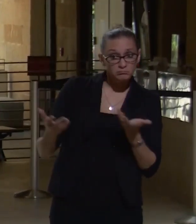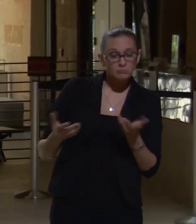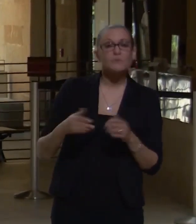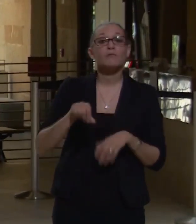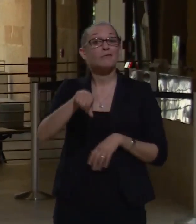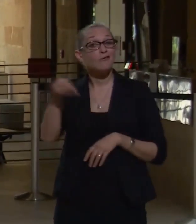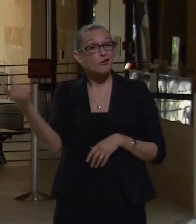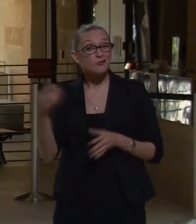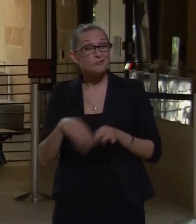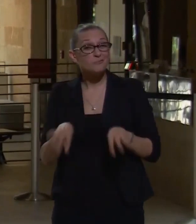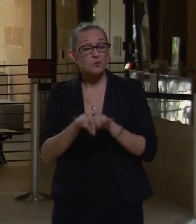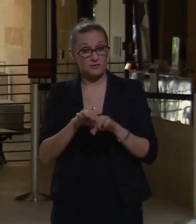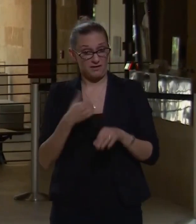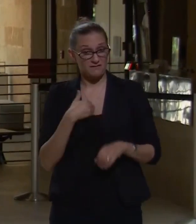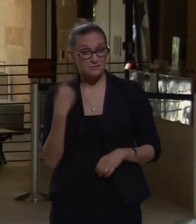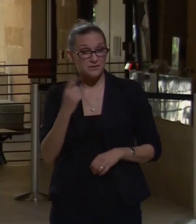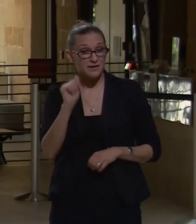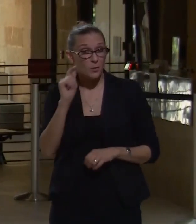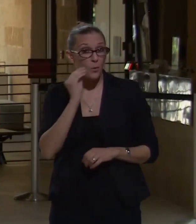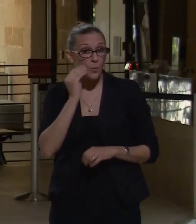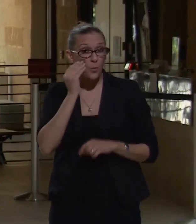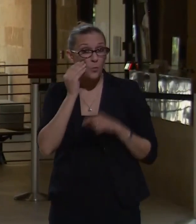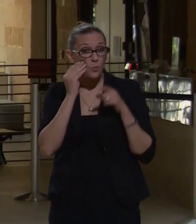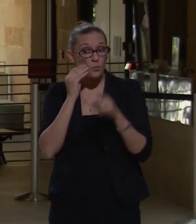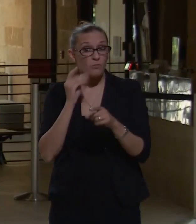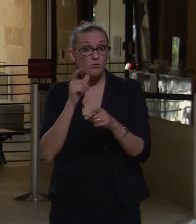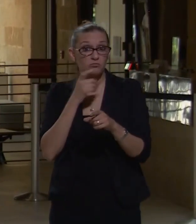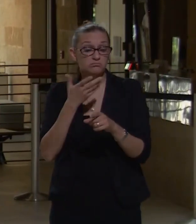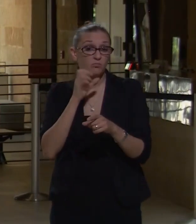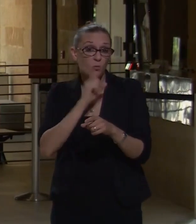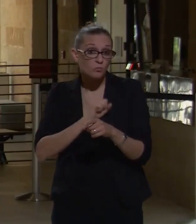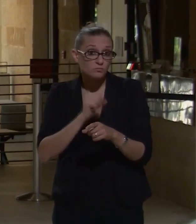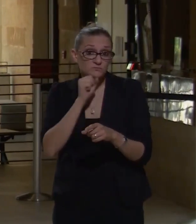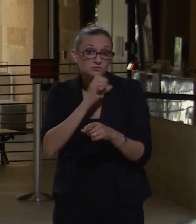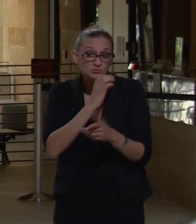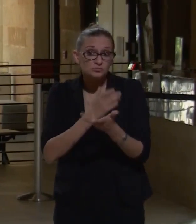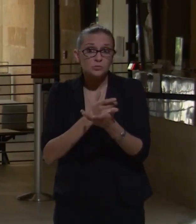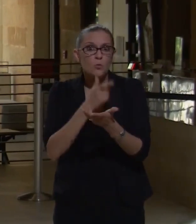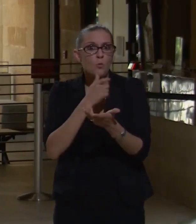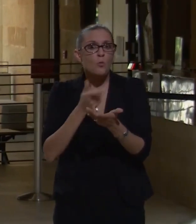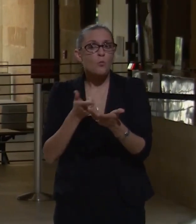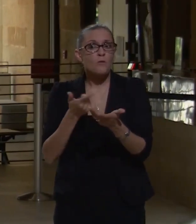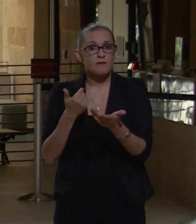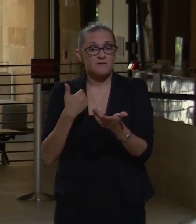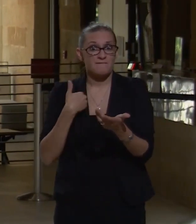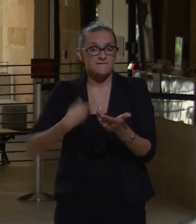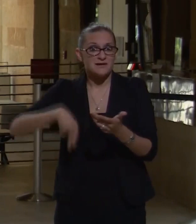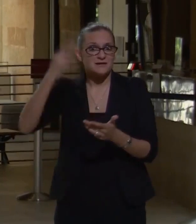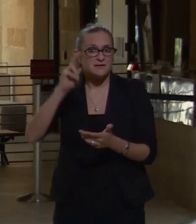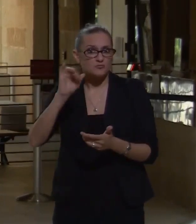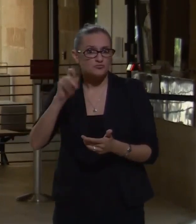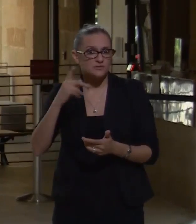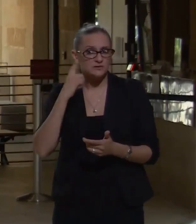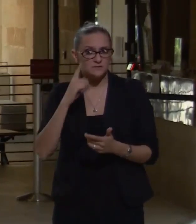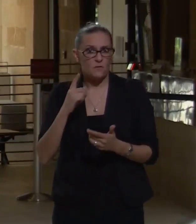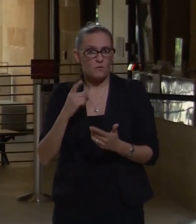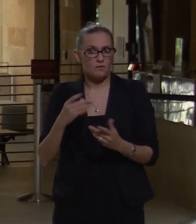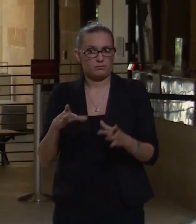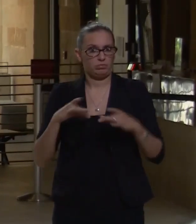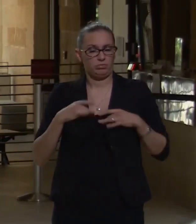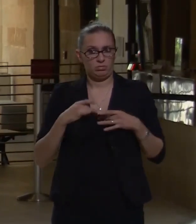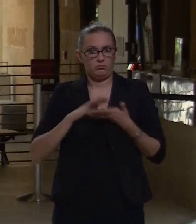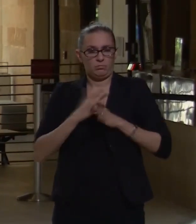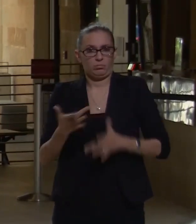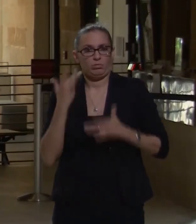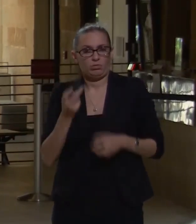important factors are, is there somebody at home who is elderly or who is at high risk for a complication? If that's the